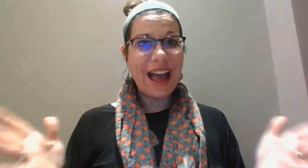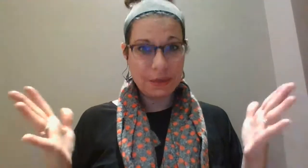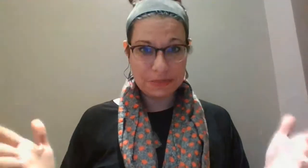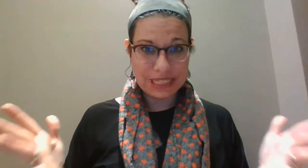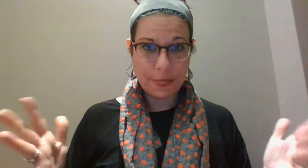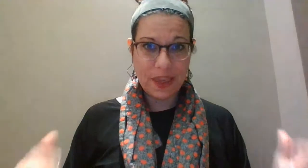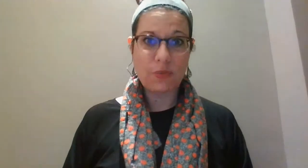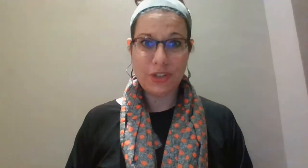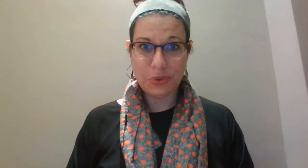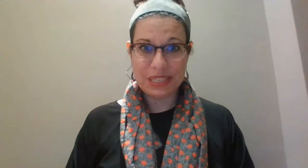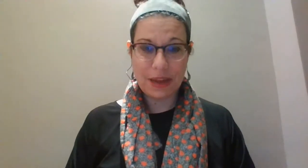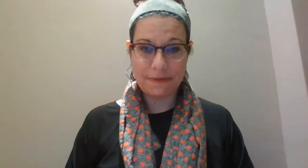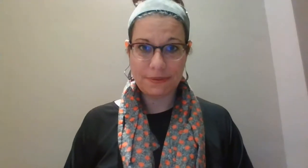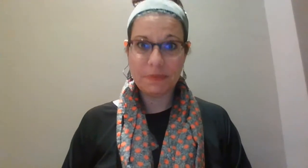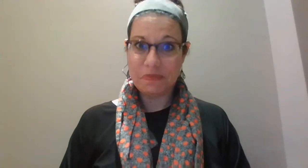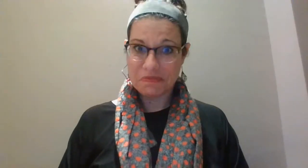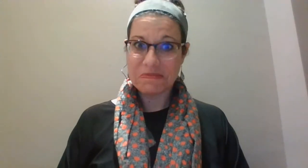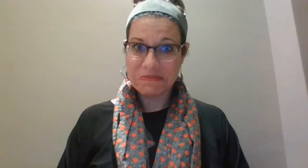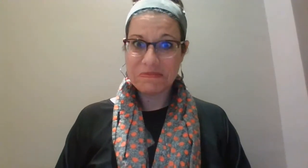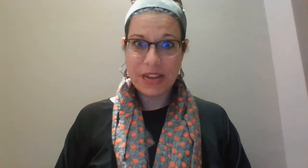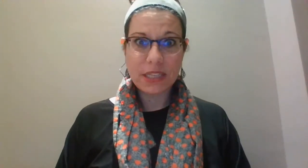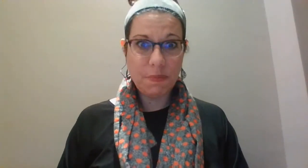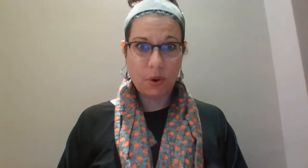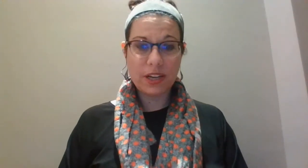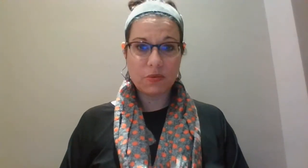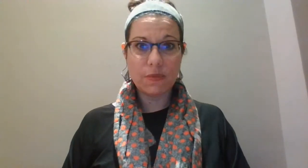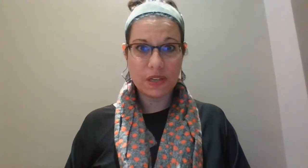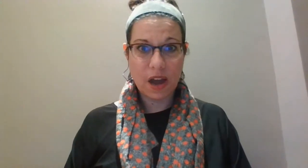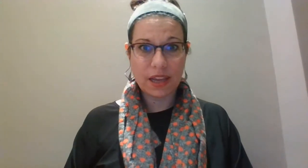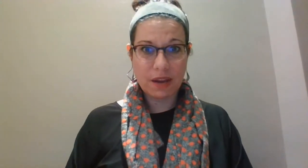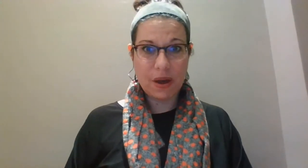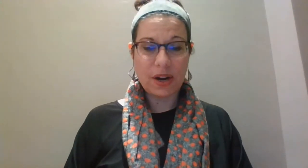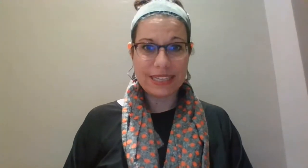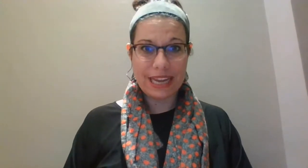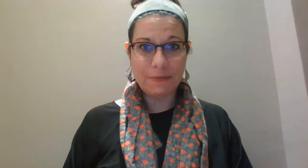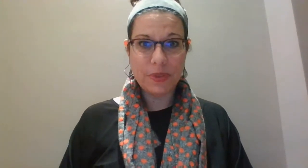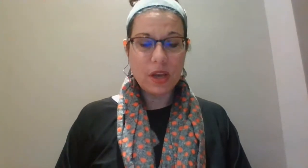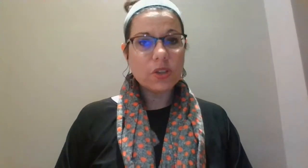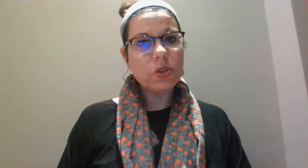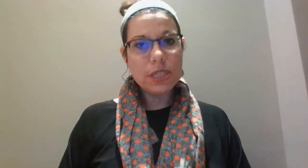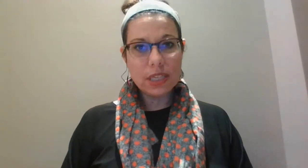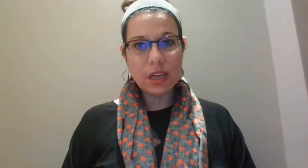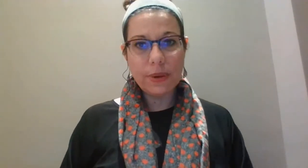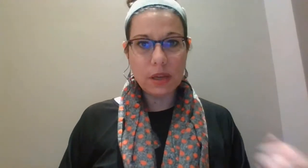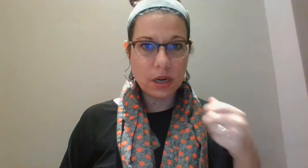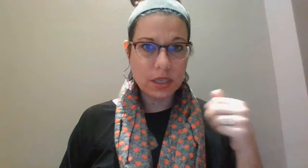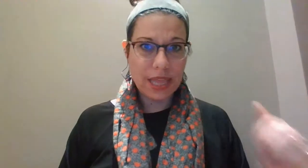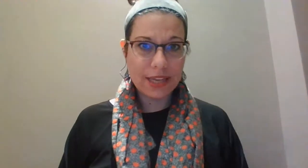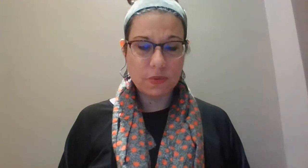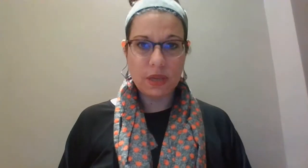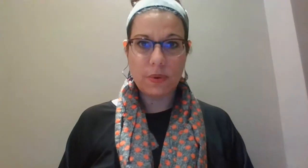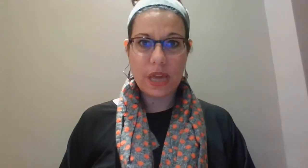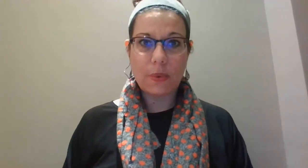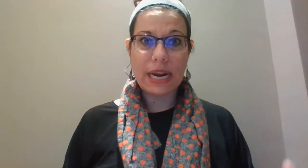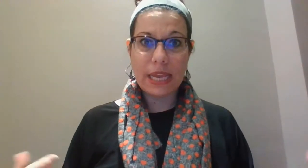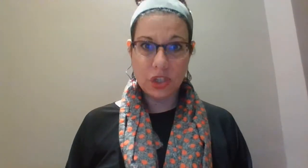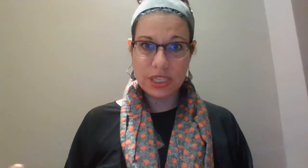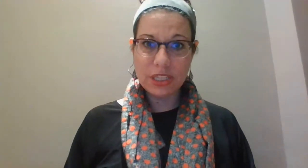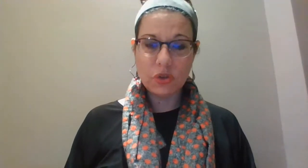times that we do stuff. That's important when we're talking about our day. So just like we learned last week with our ages, you take